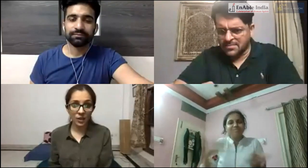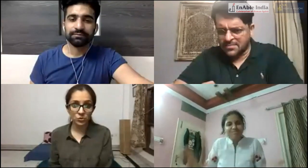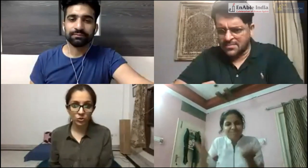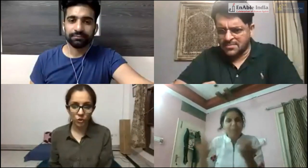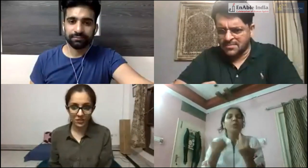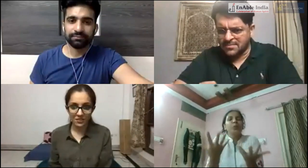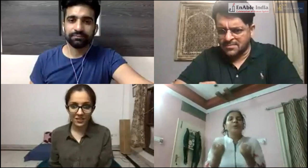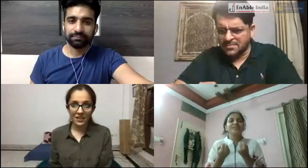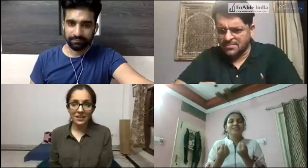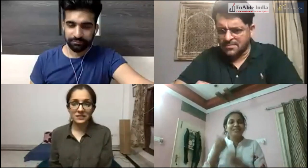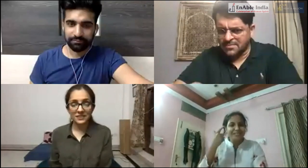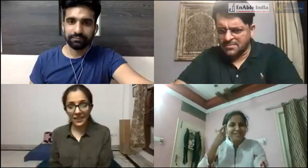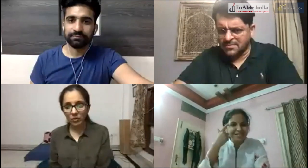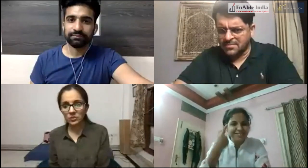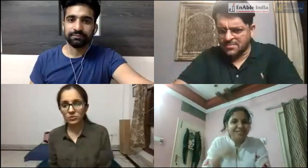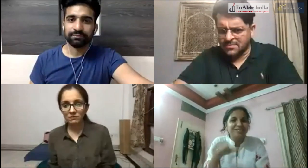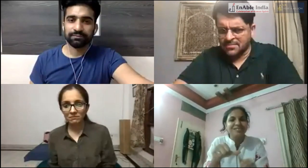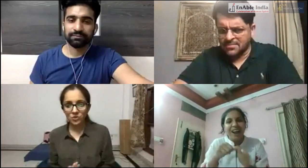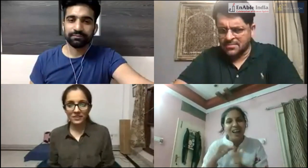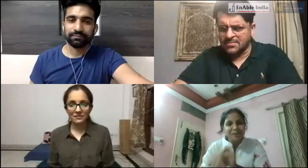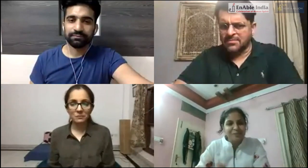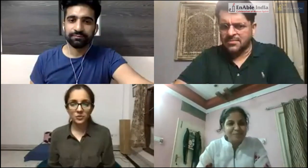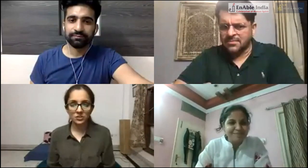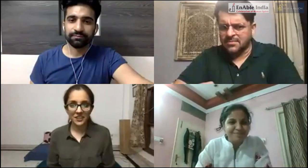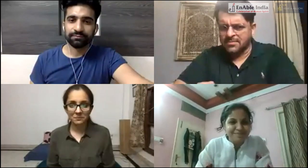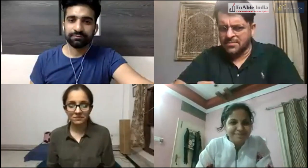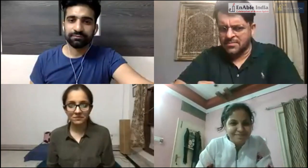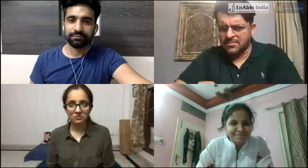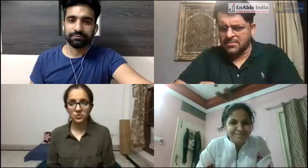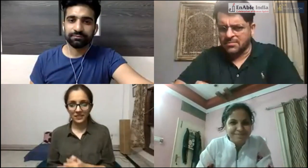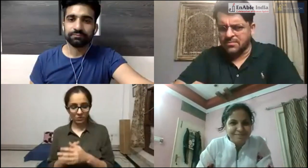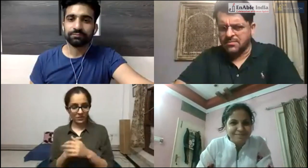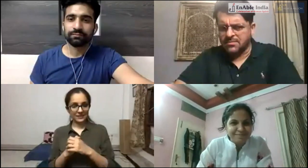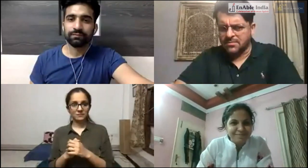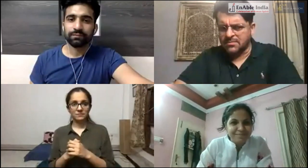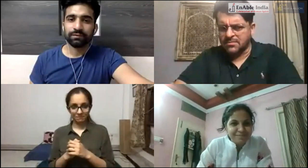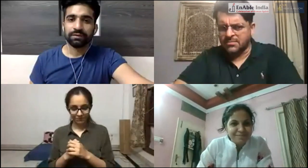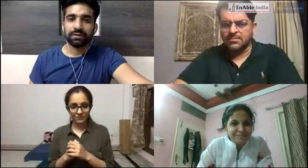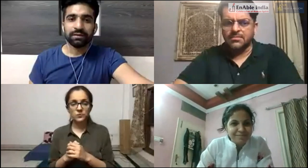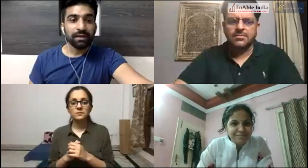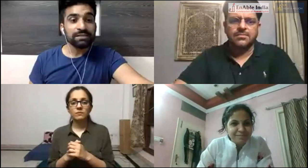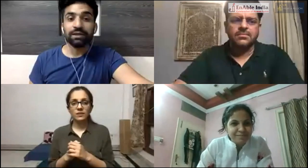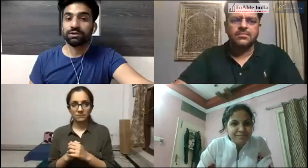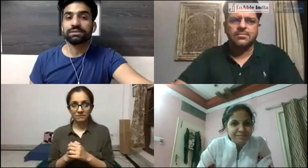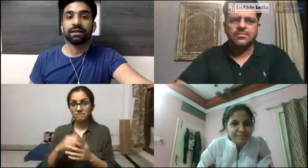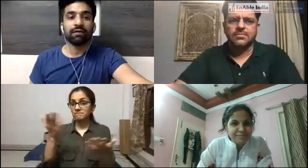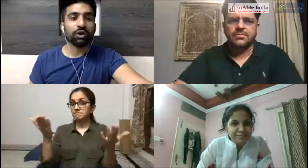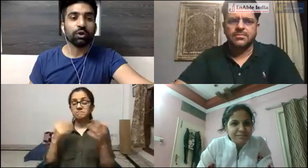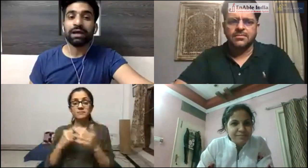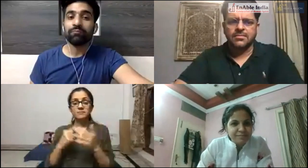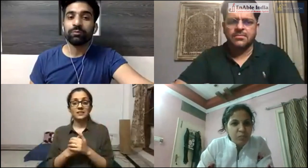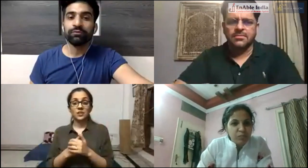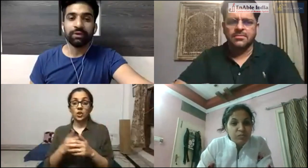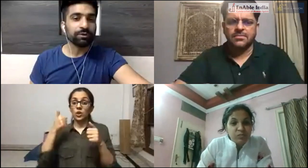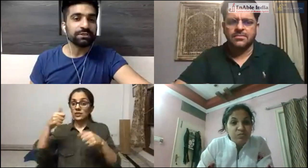the household chores, but still I want to just have some good time, if you could tell me that. Yeah, see, Kavya, good